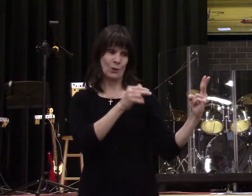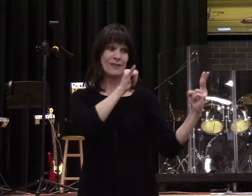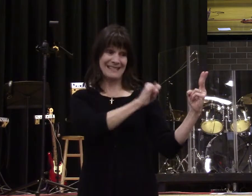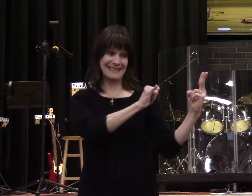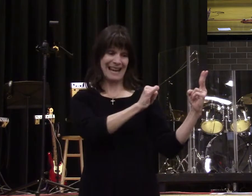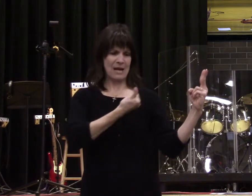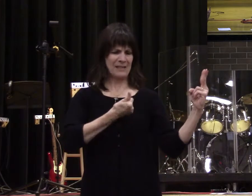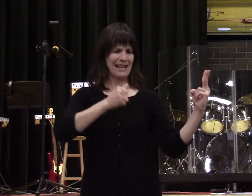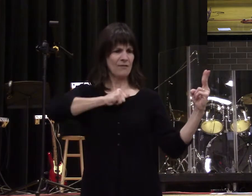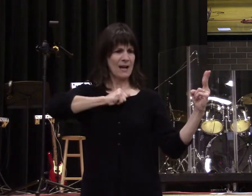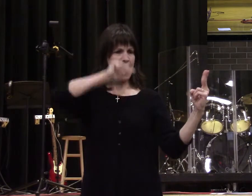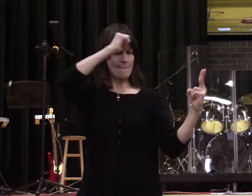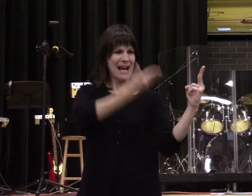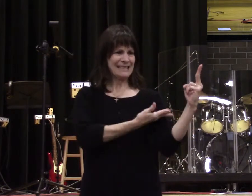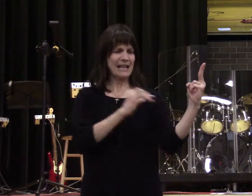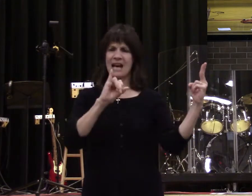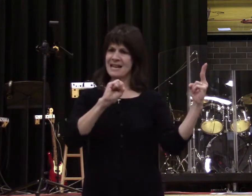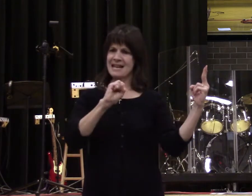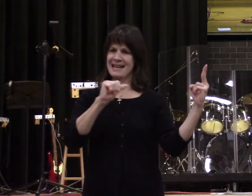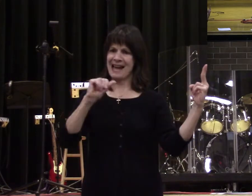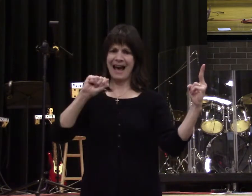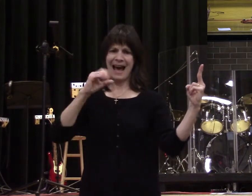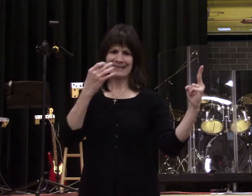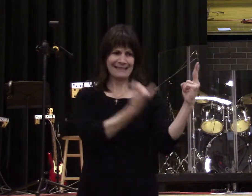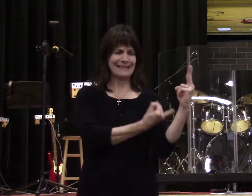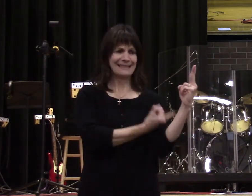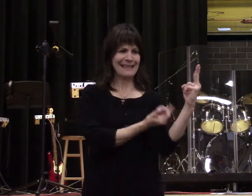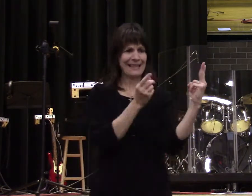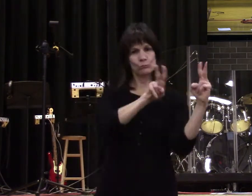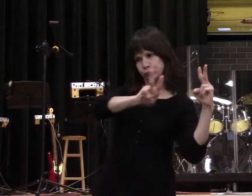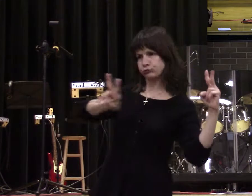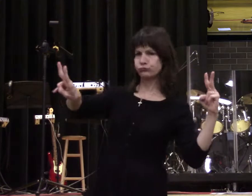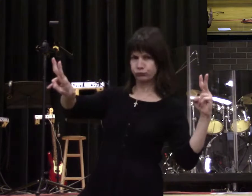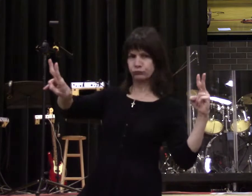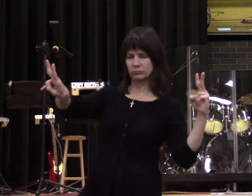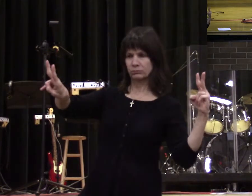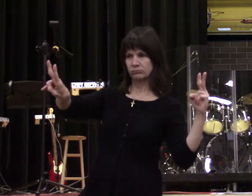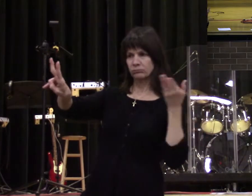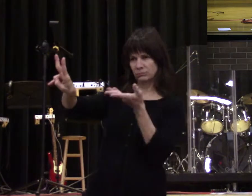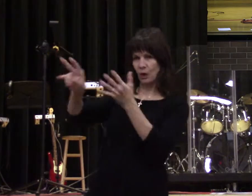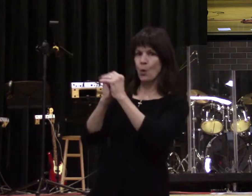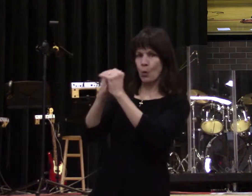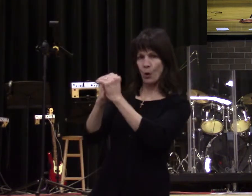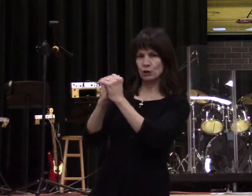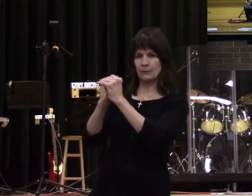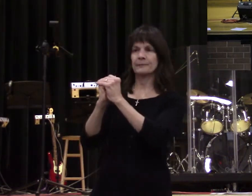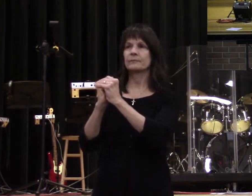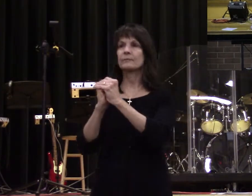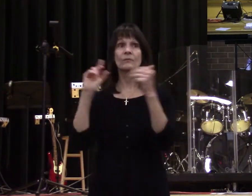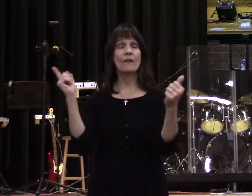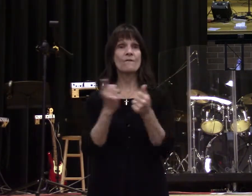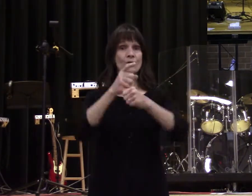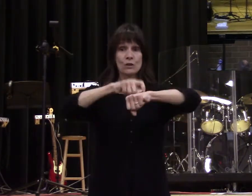we will worship and return to you. It was when God told him to sacrifice his son. Okay, let me ask this question. In the New Testament, when was the first